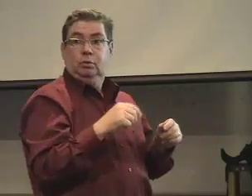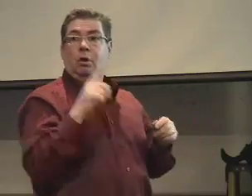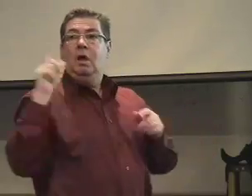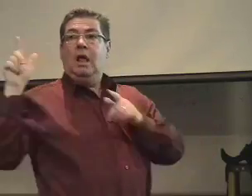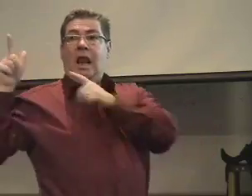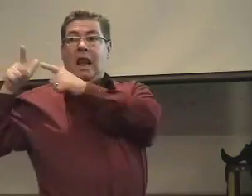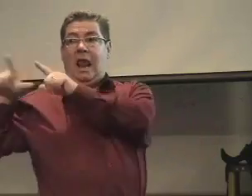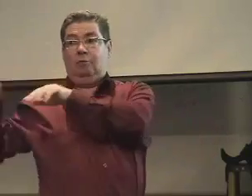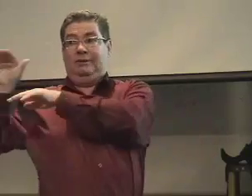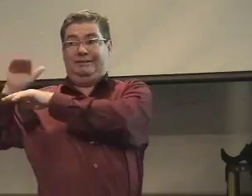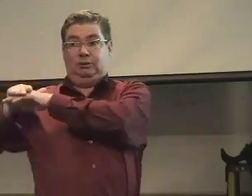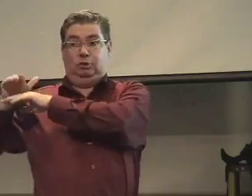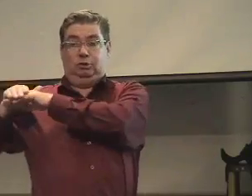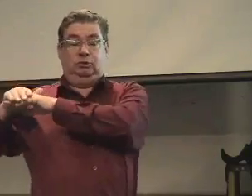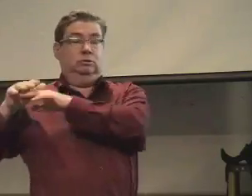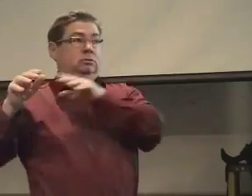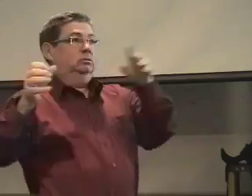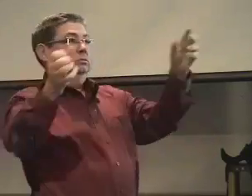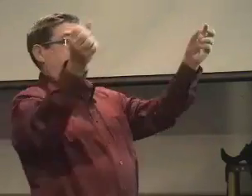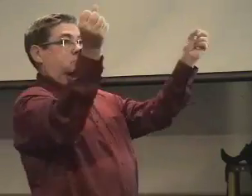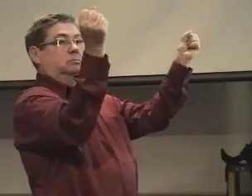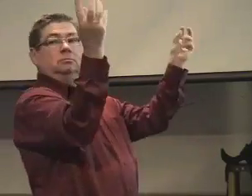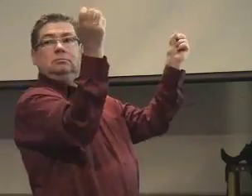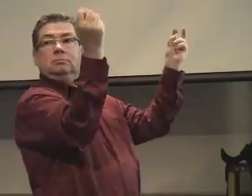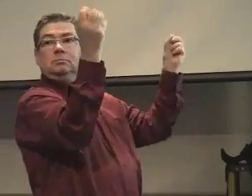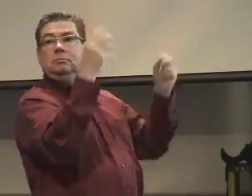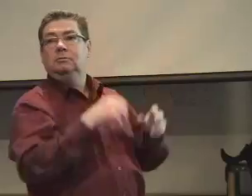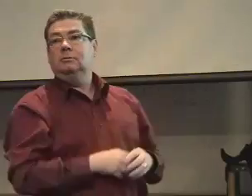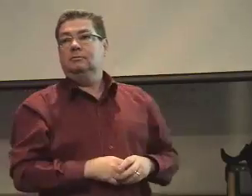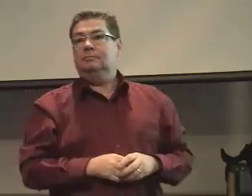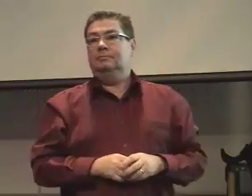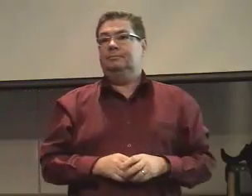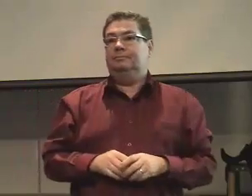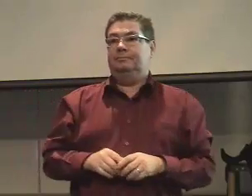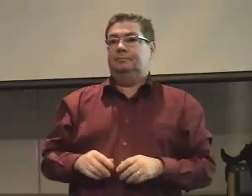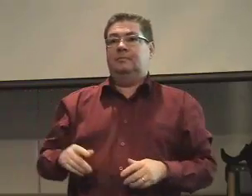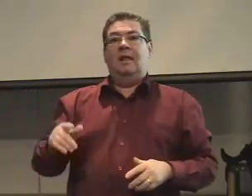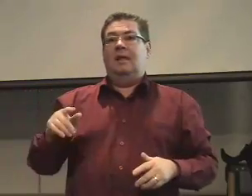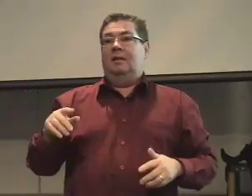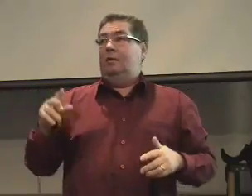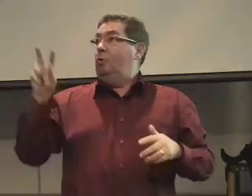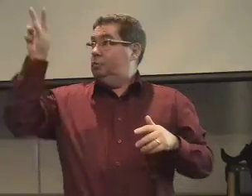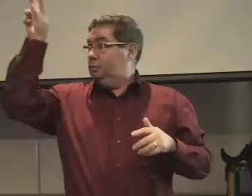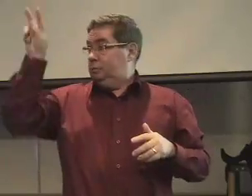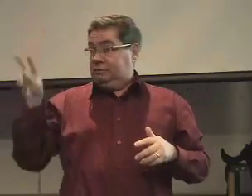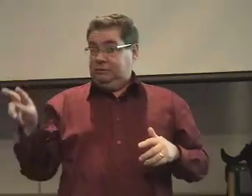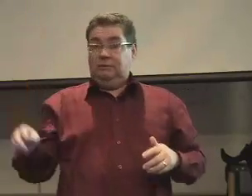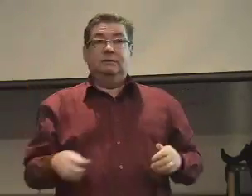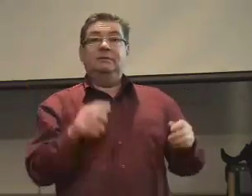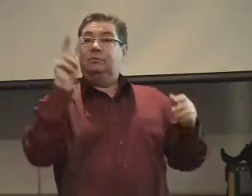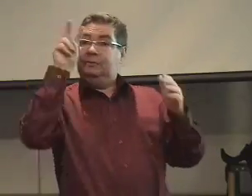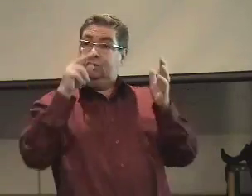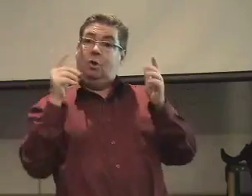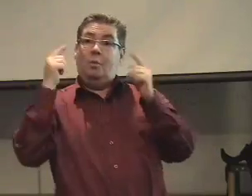language, look at the sentence, put their hands down so they didn't sign it, read the sentence with their